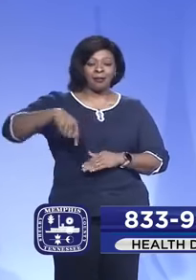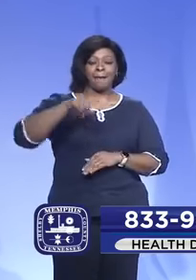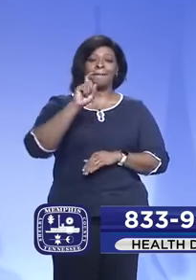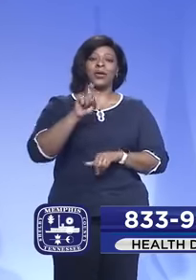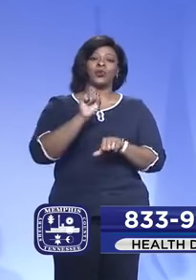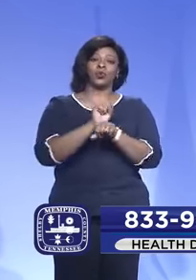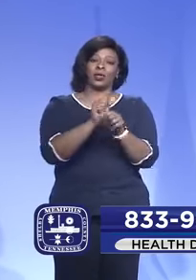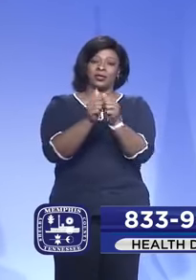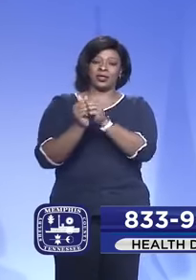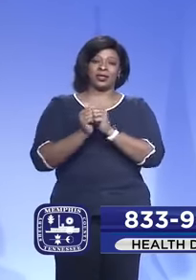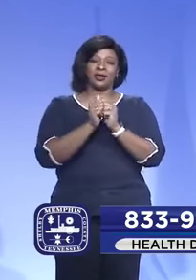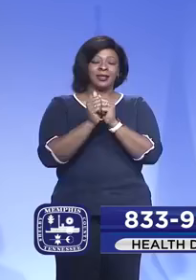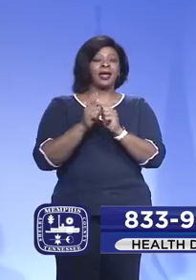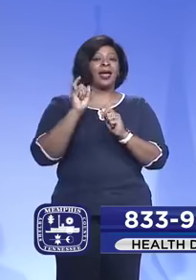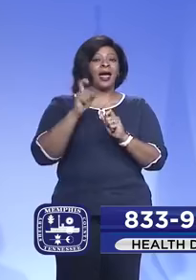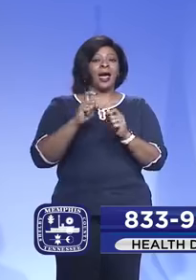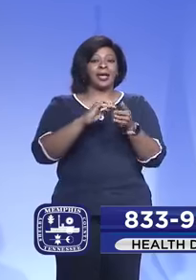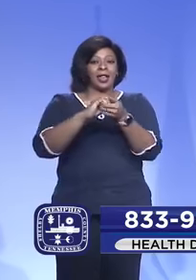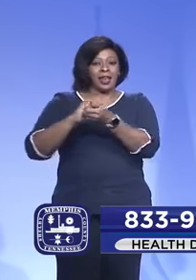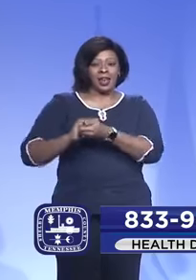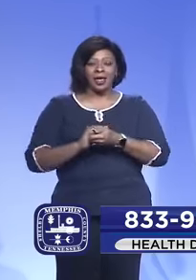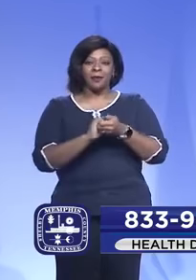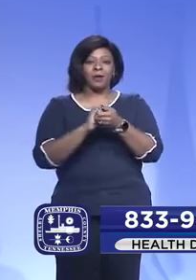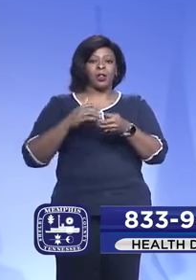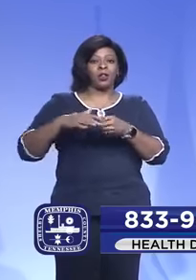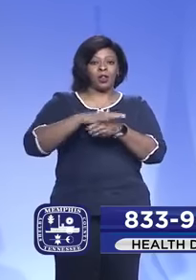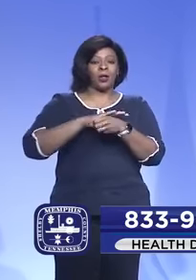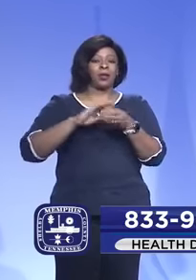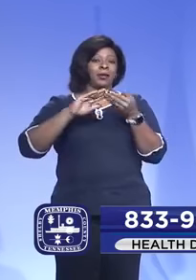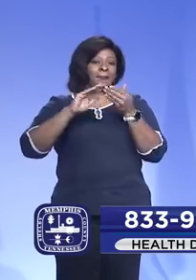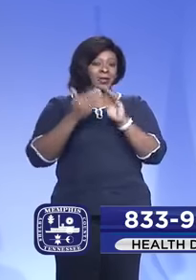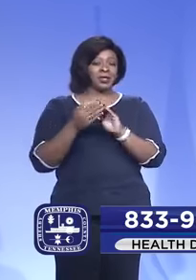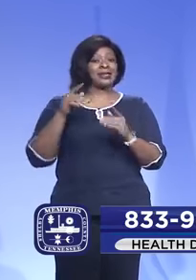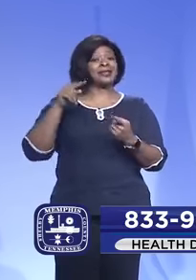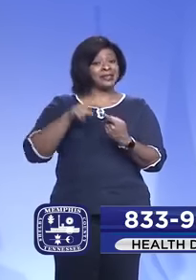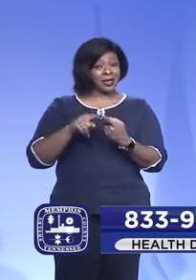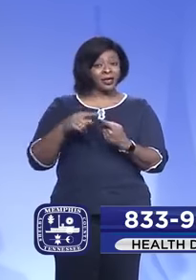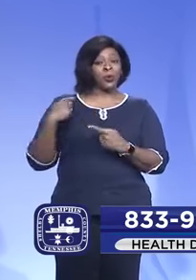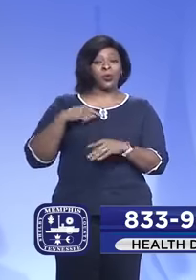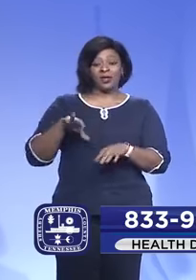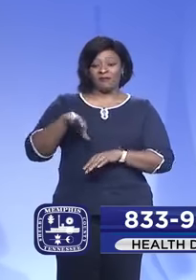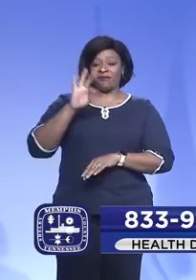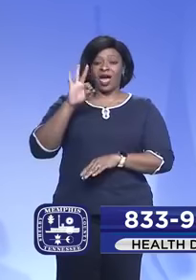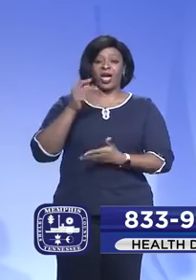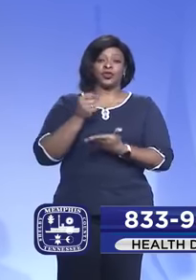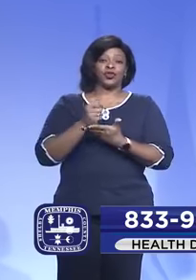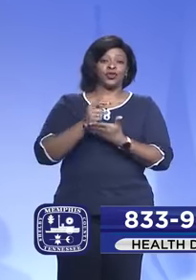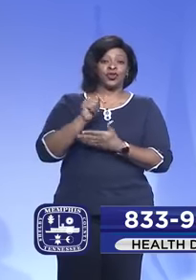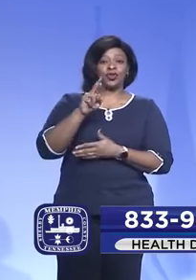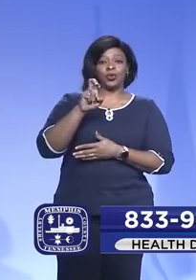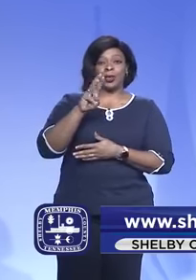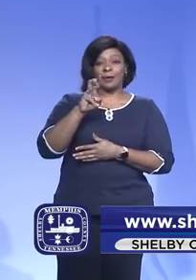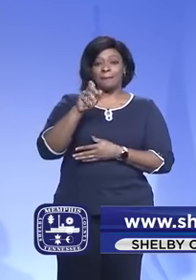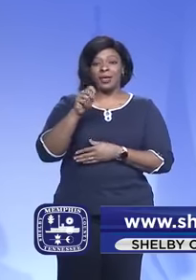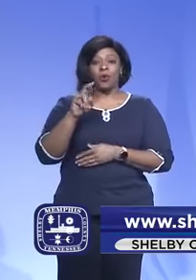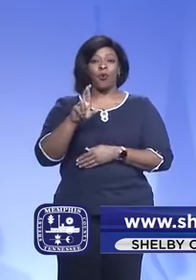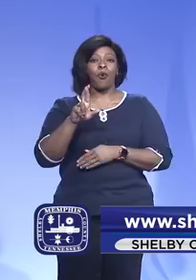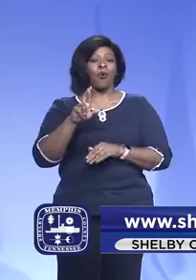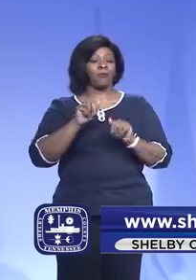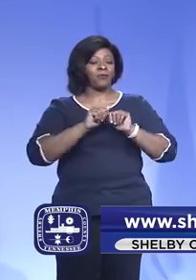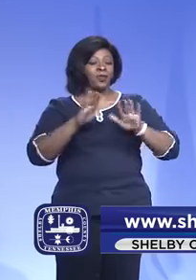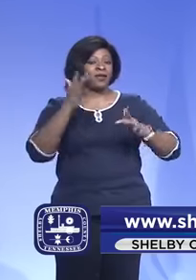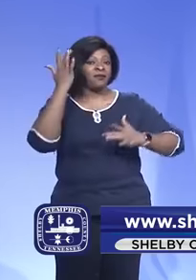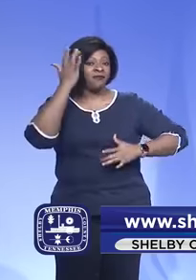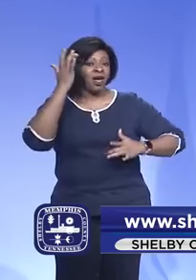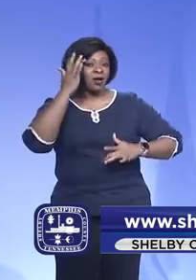working together, have to keep collaborating as local communities until we get a treatment or a distributed virus, or until